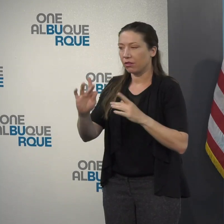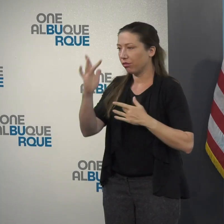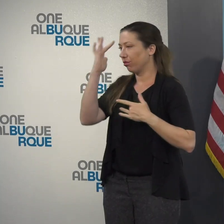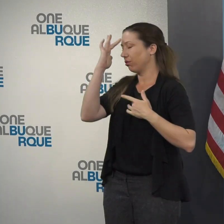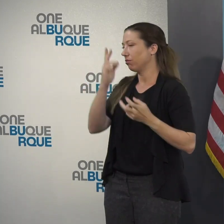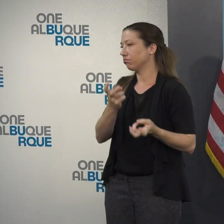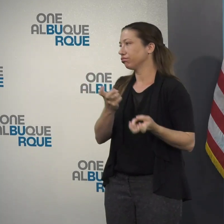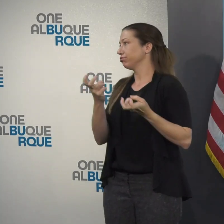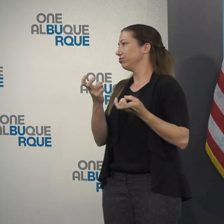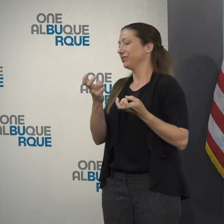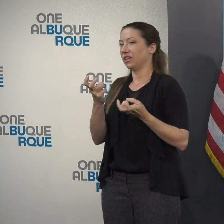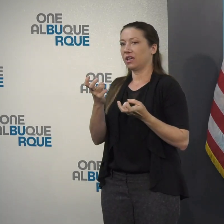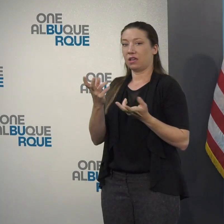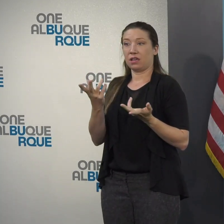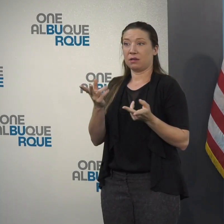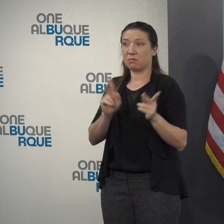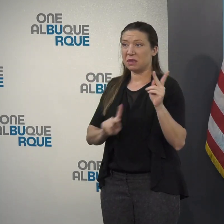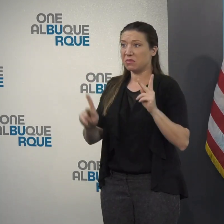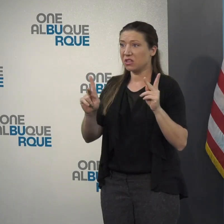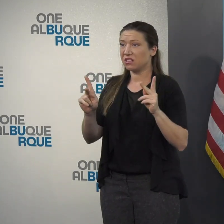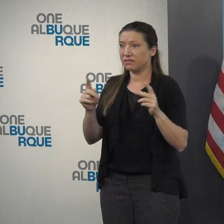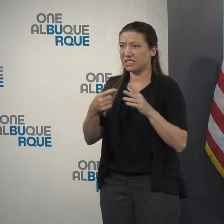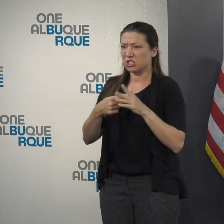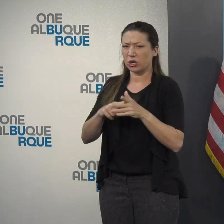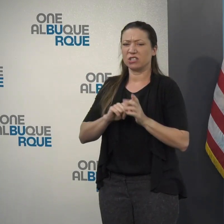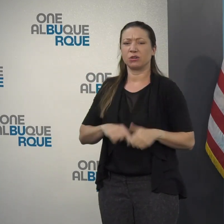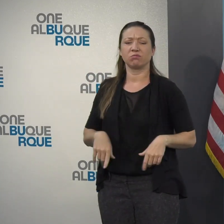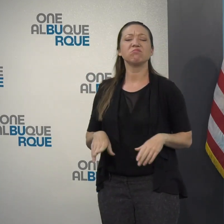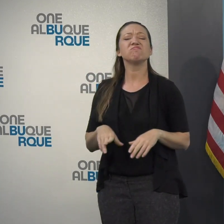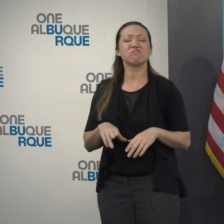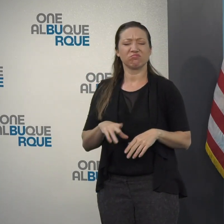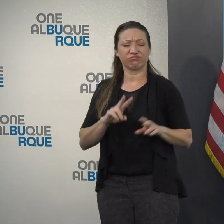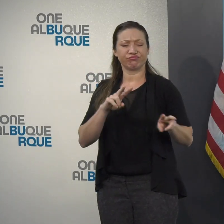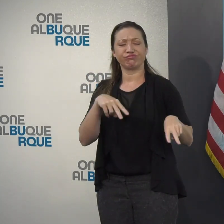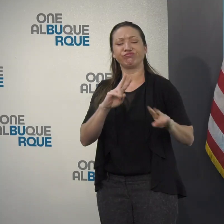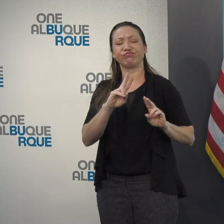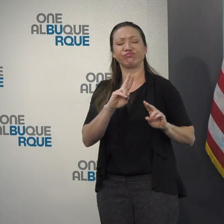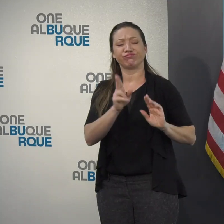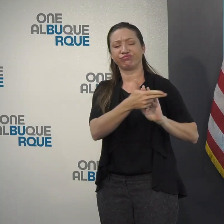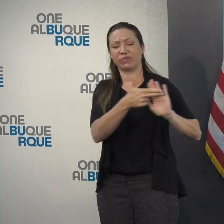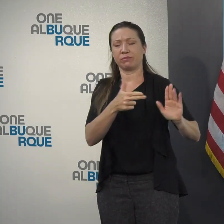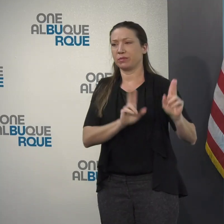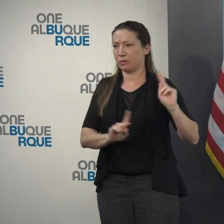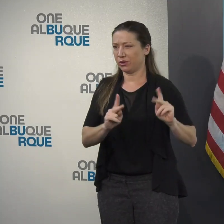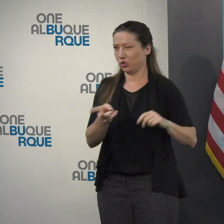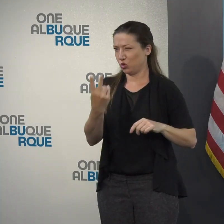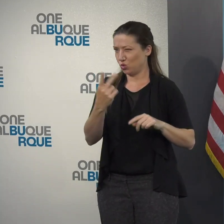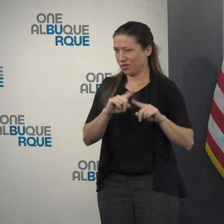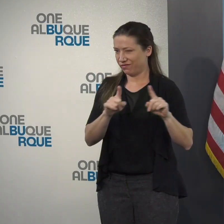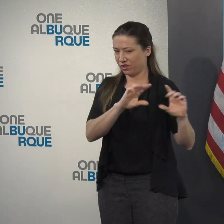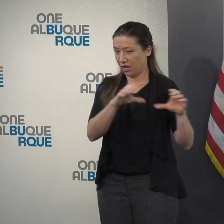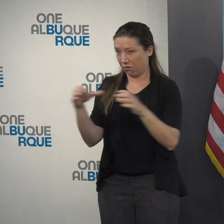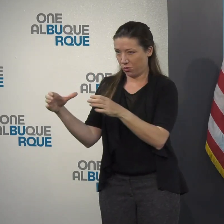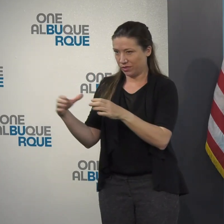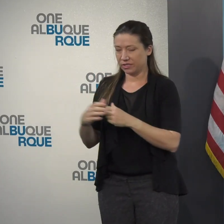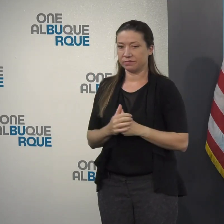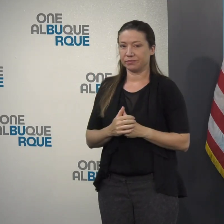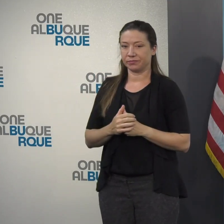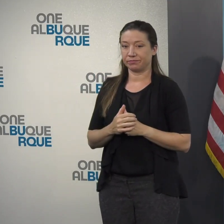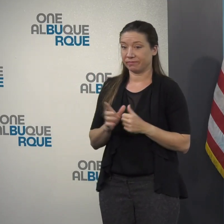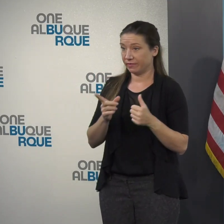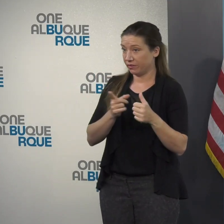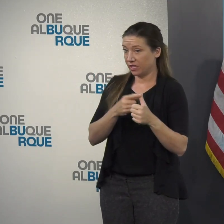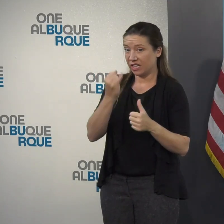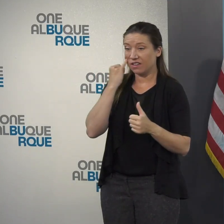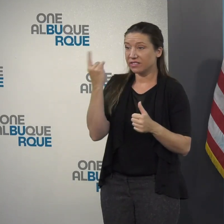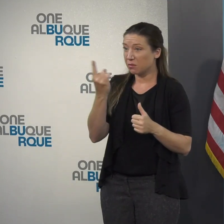stigmatizing individuals in two categories. One is if somebody does come down with coronavirus, obviously these